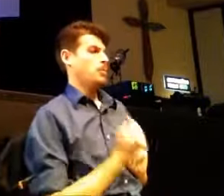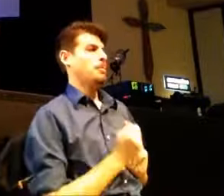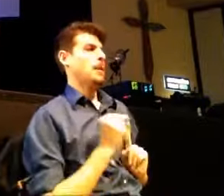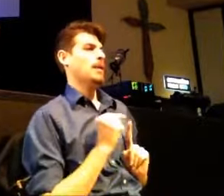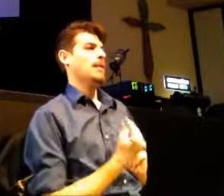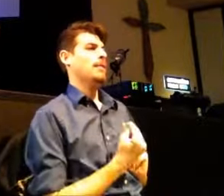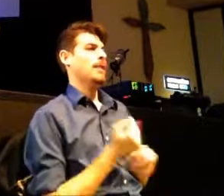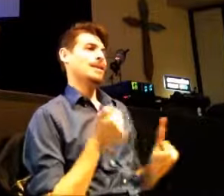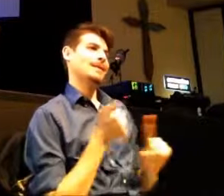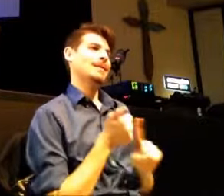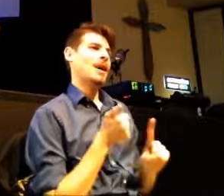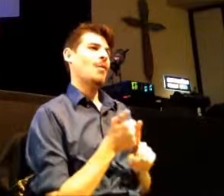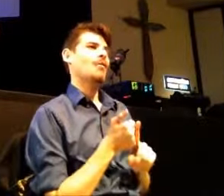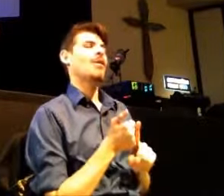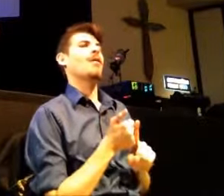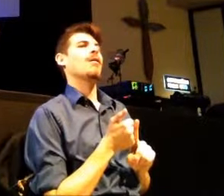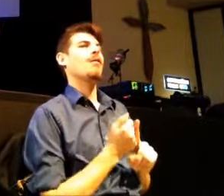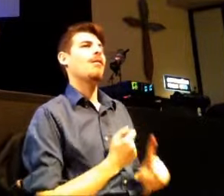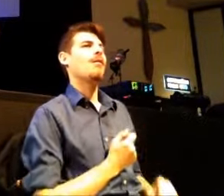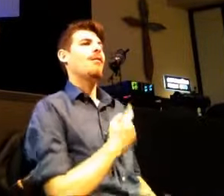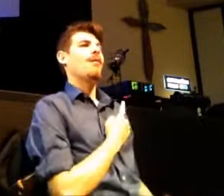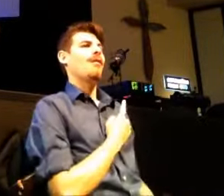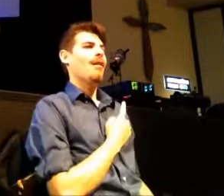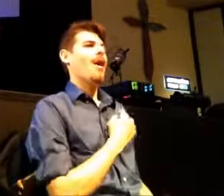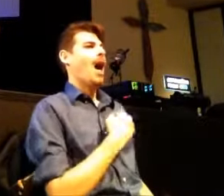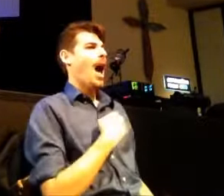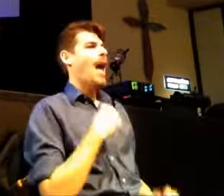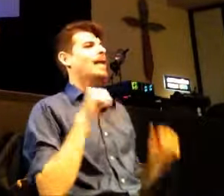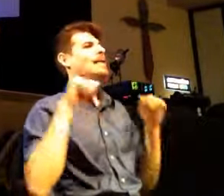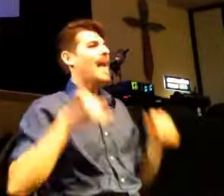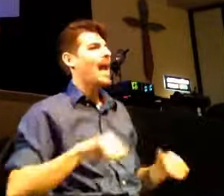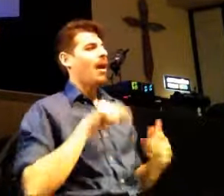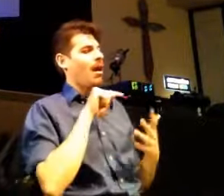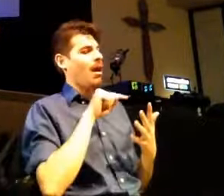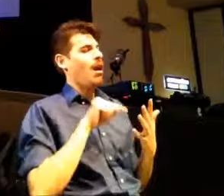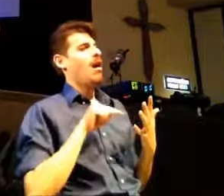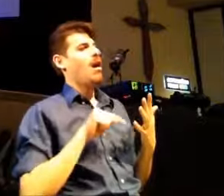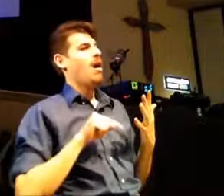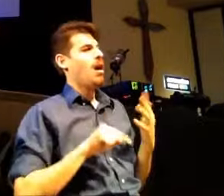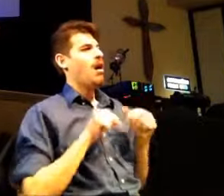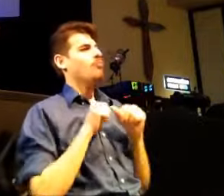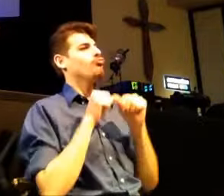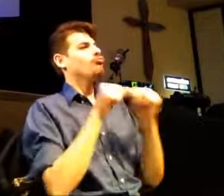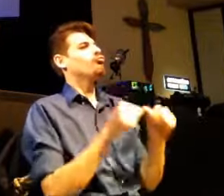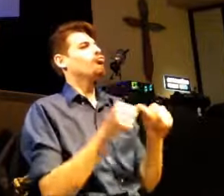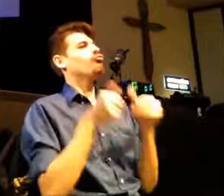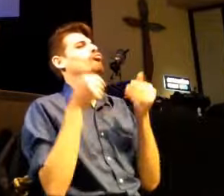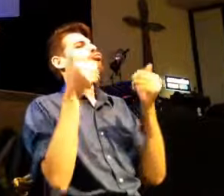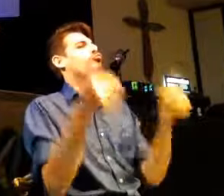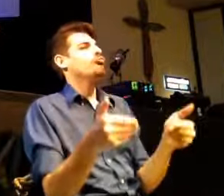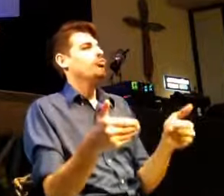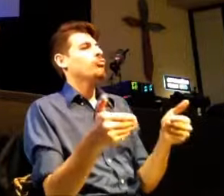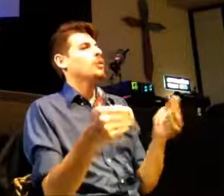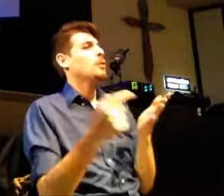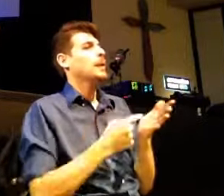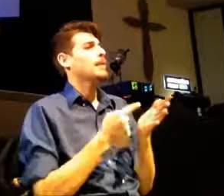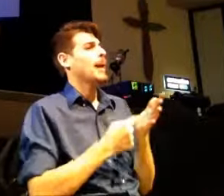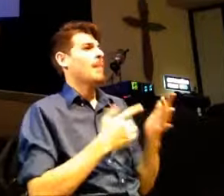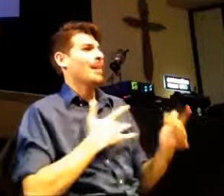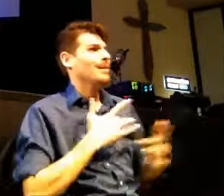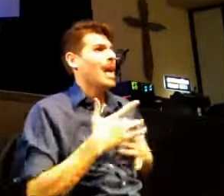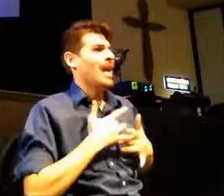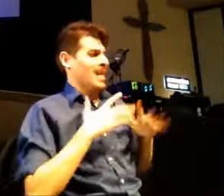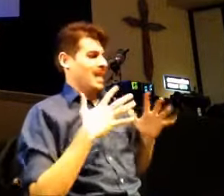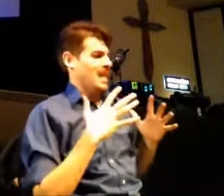at. And so sometimes those storms, the things that create anxiety in our lives, they're actually really good